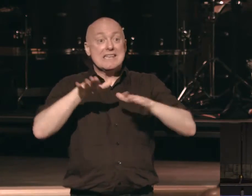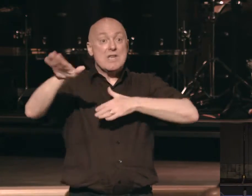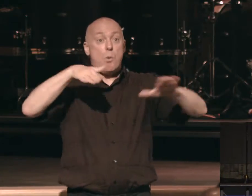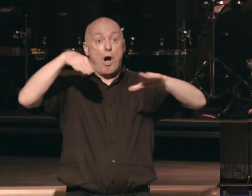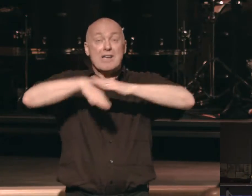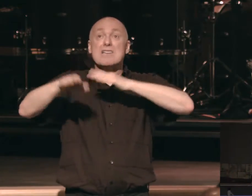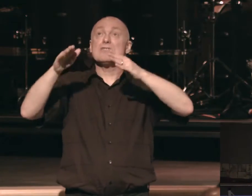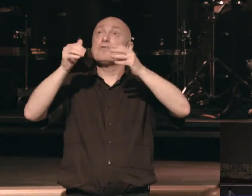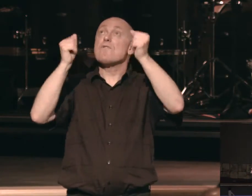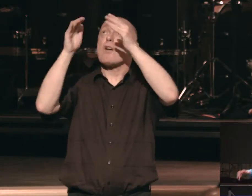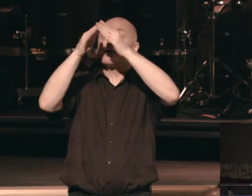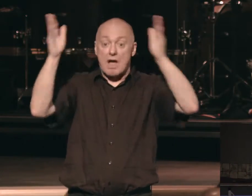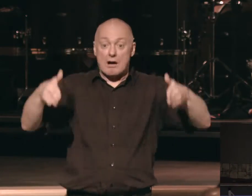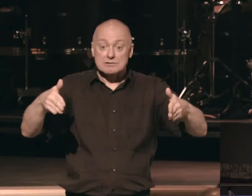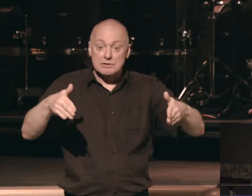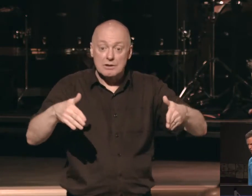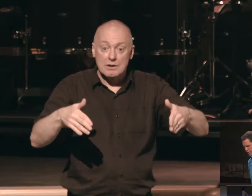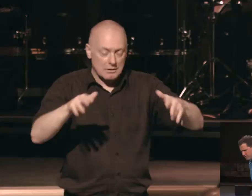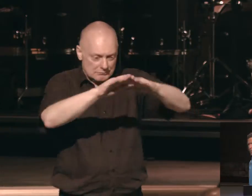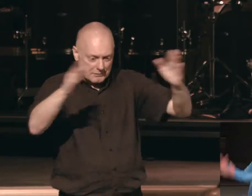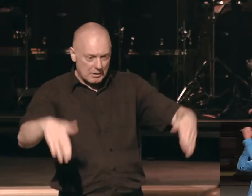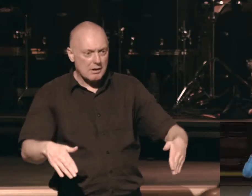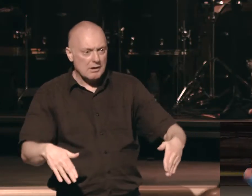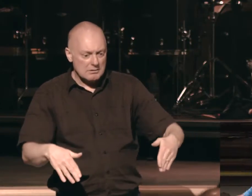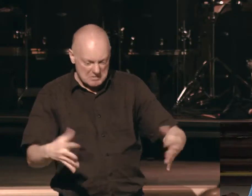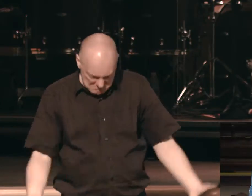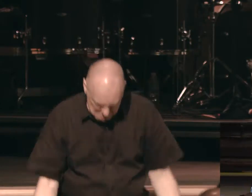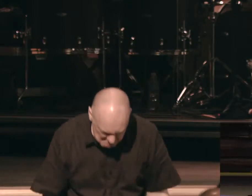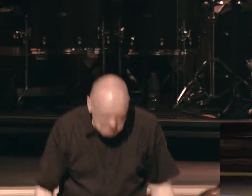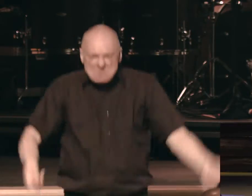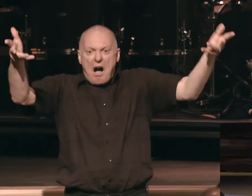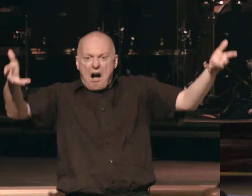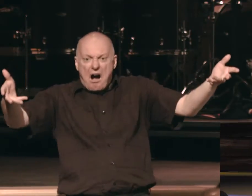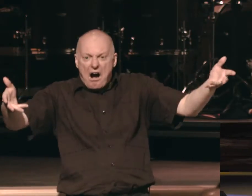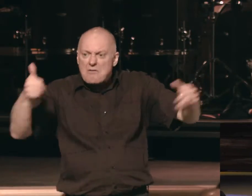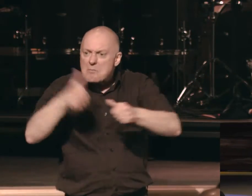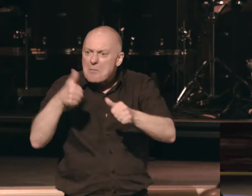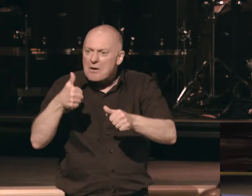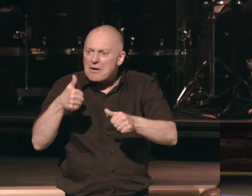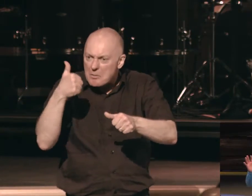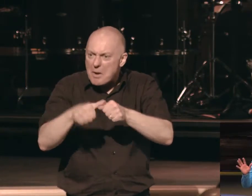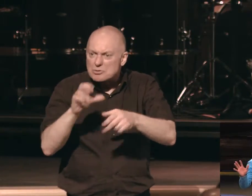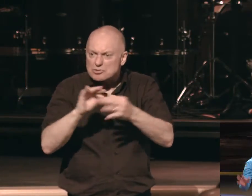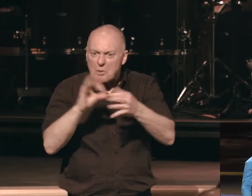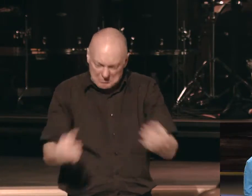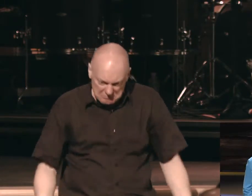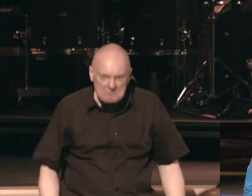father's house and saw it being a den of robbers and started flipping over tables. Again, the disciples.